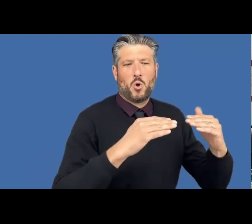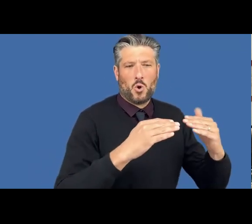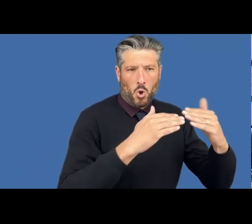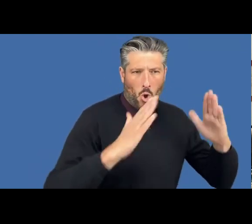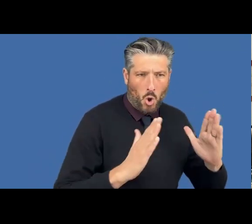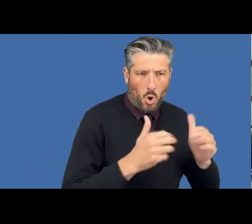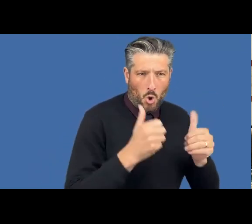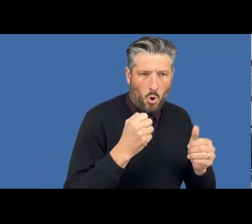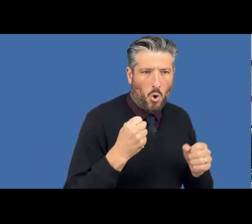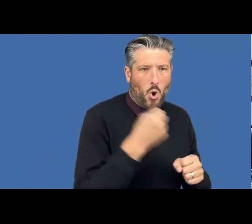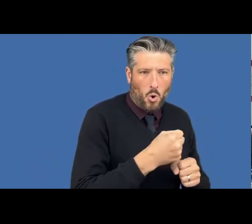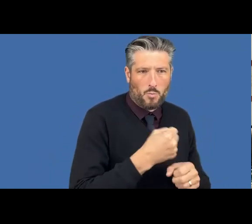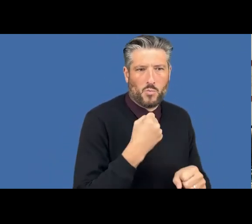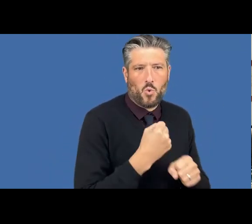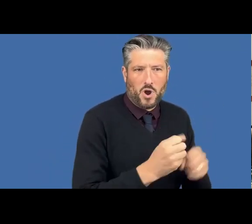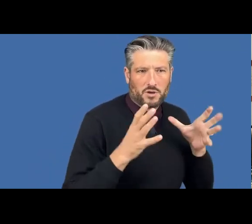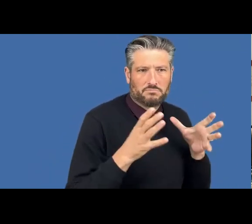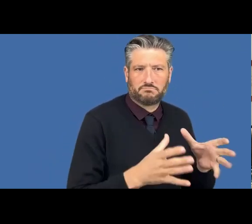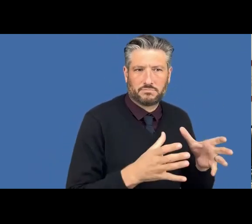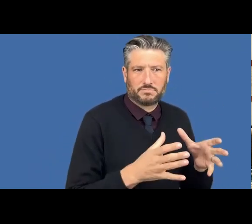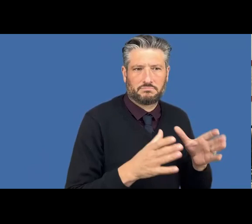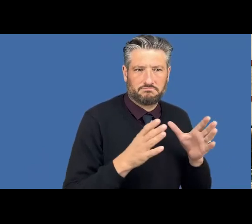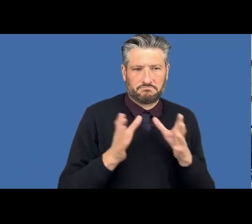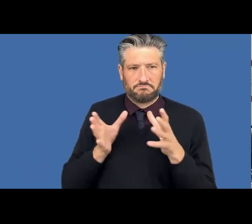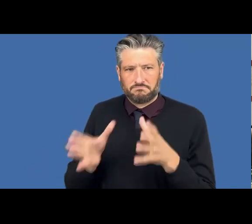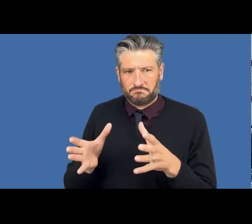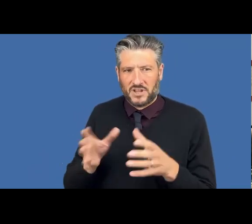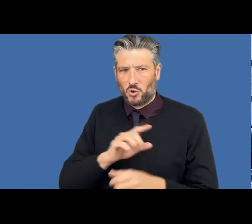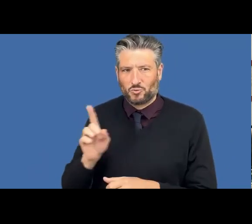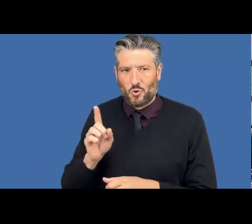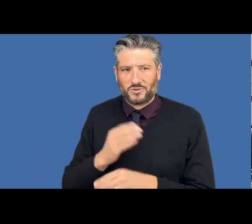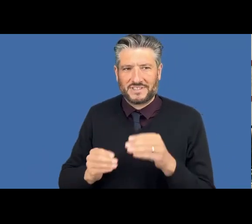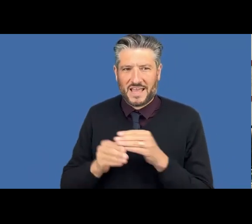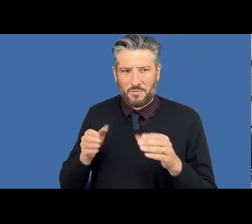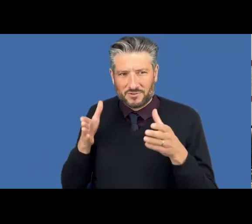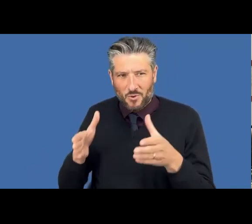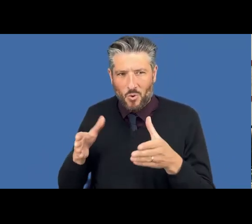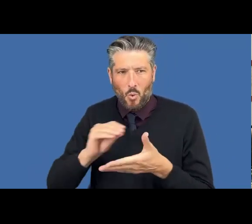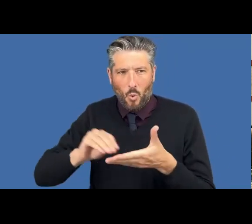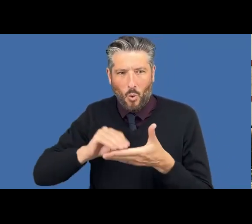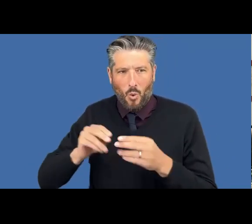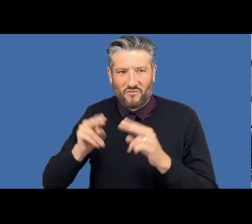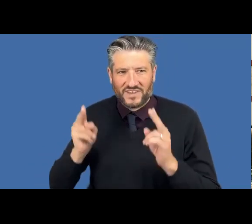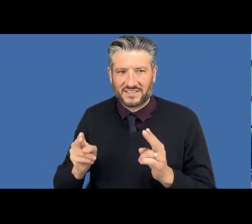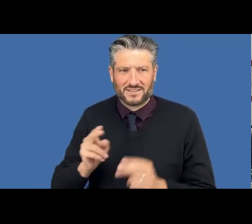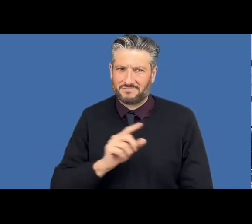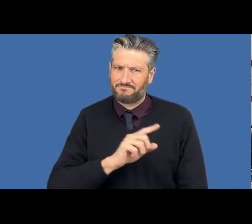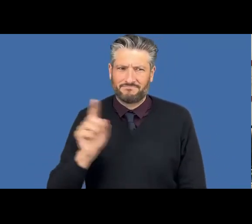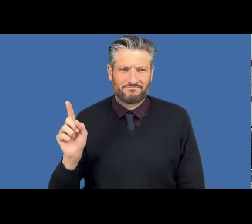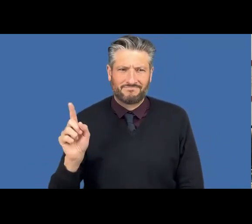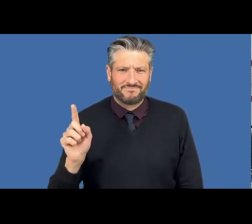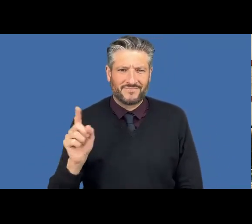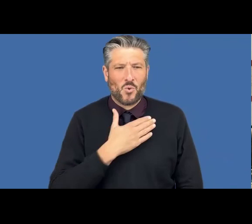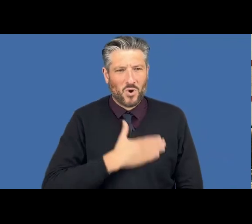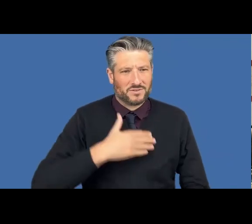really important too. So finding ways to design technology that enables people to